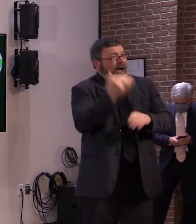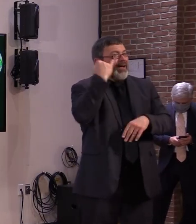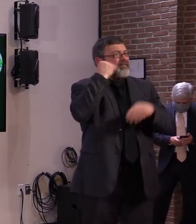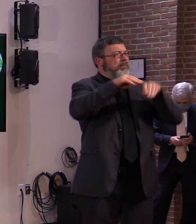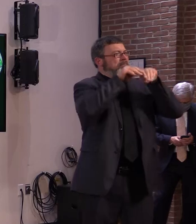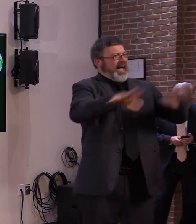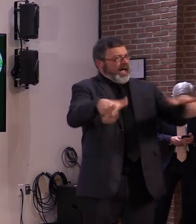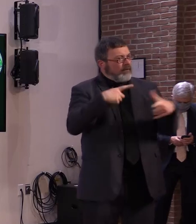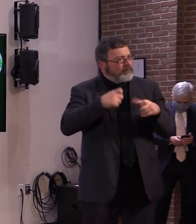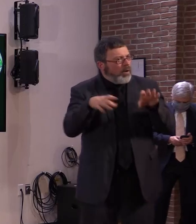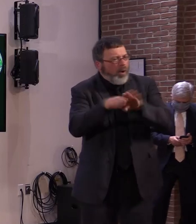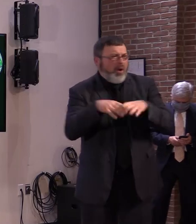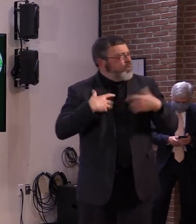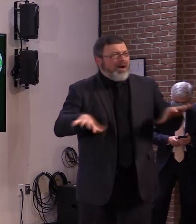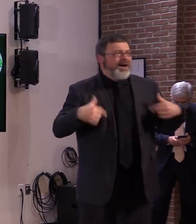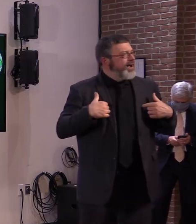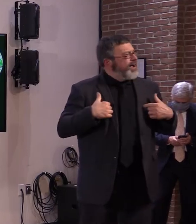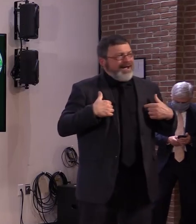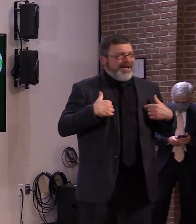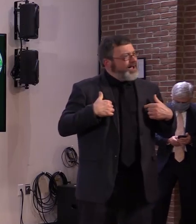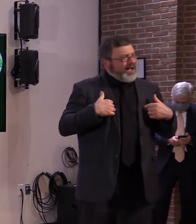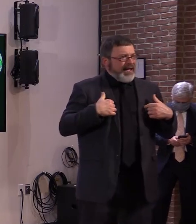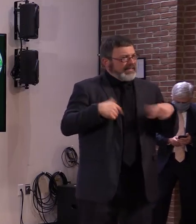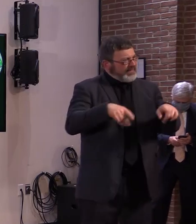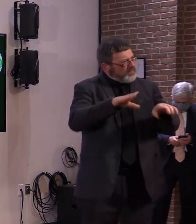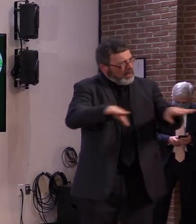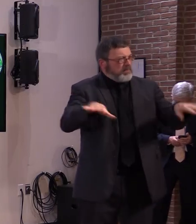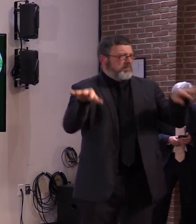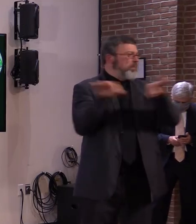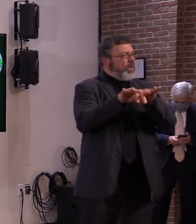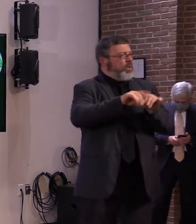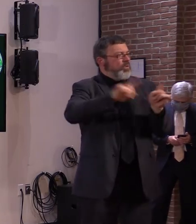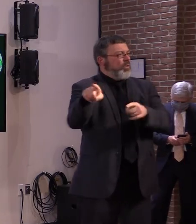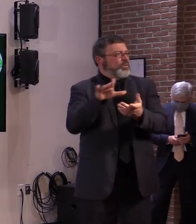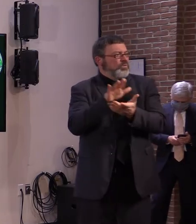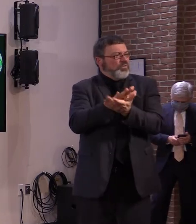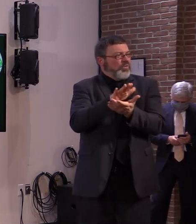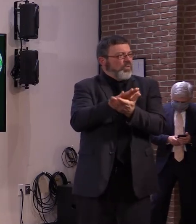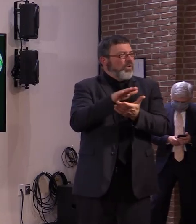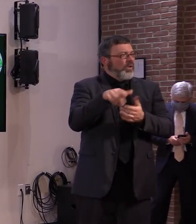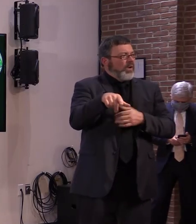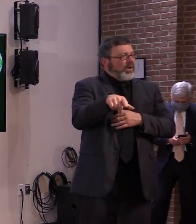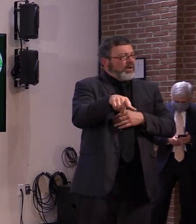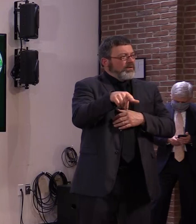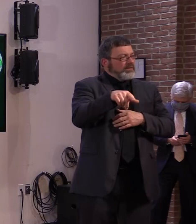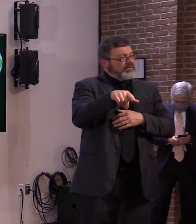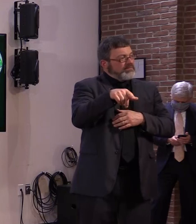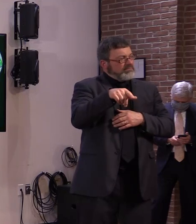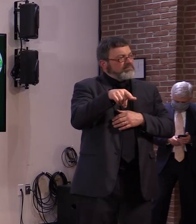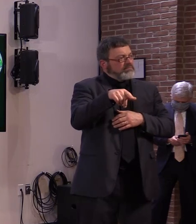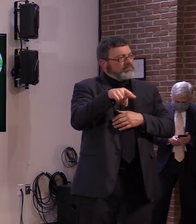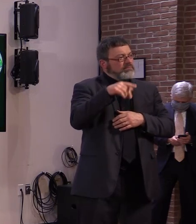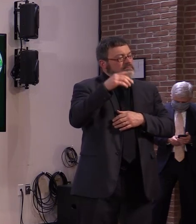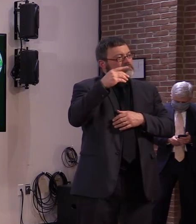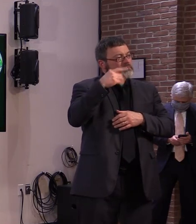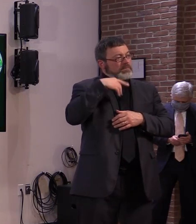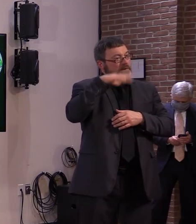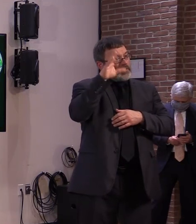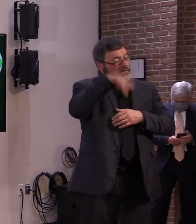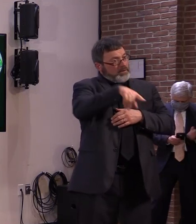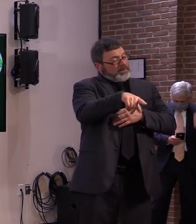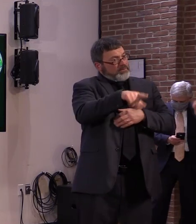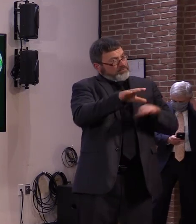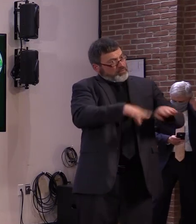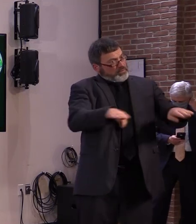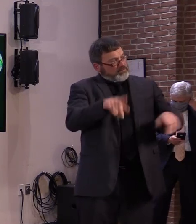Children and adolescents exist on a different time course than adults. Growth and development is measured in weeks